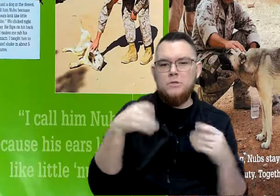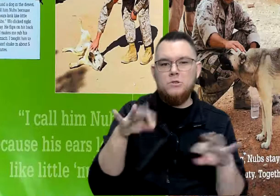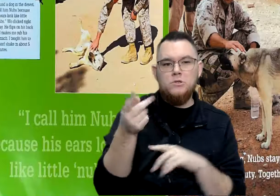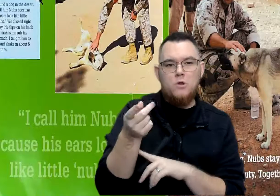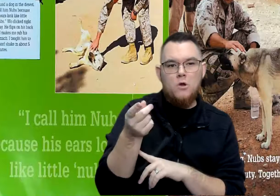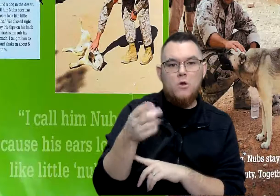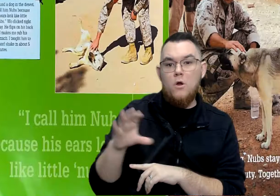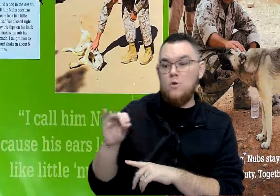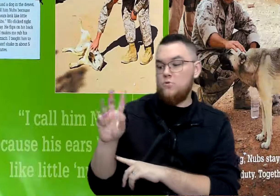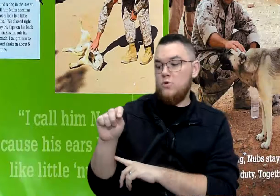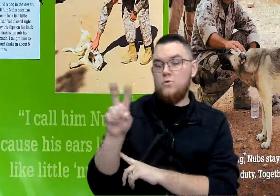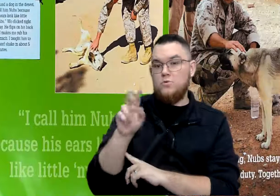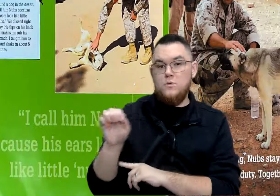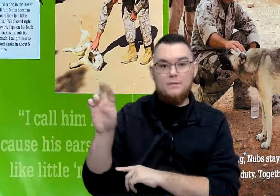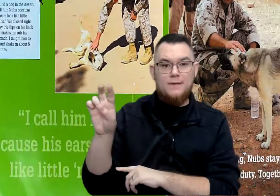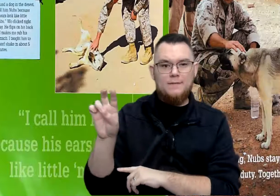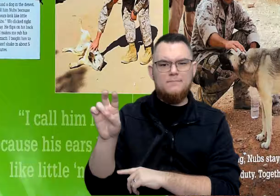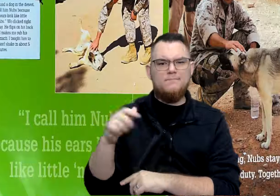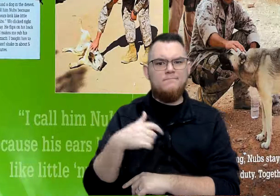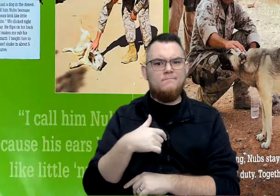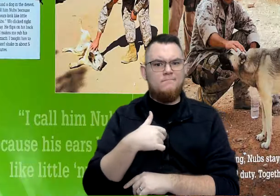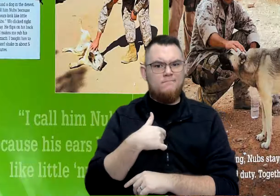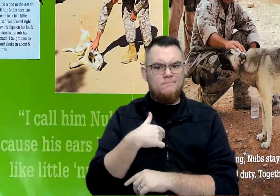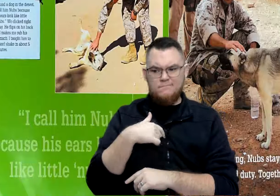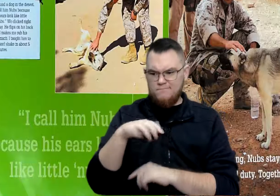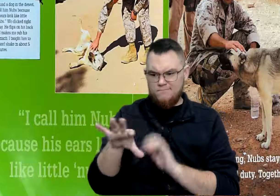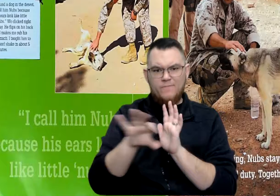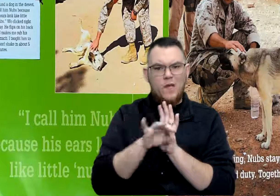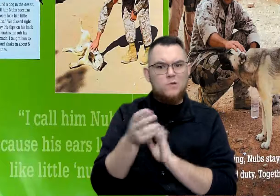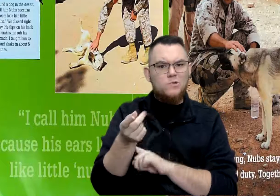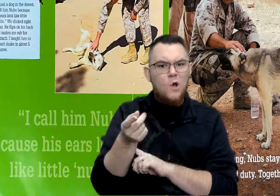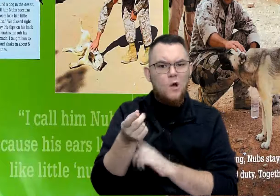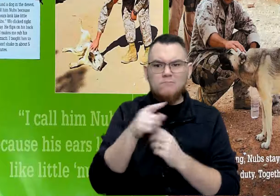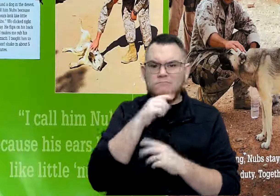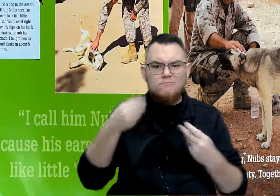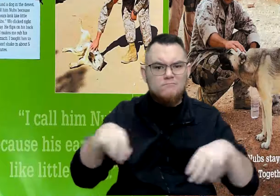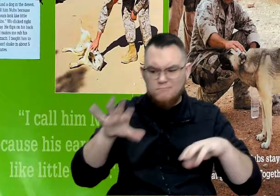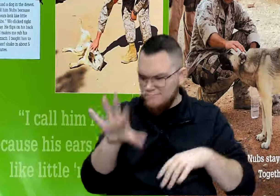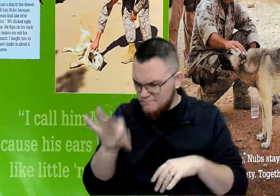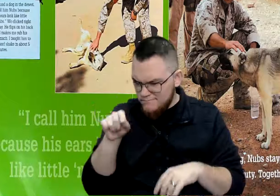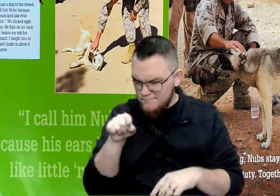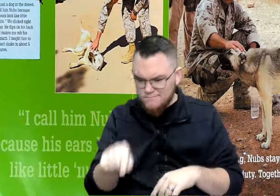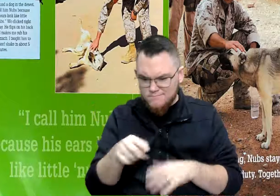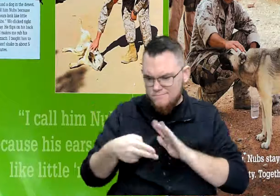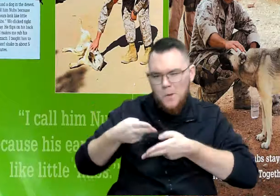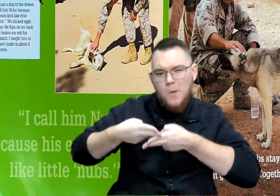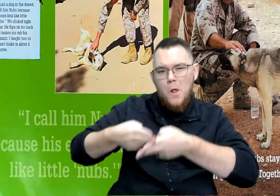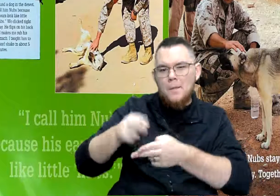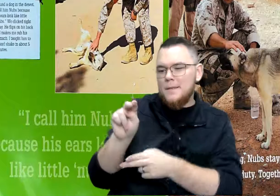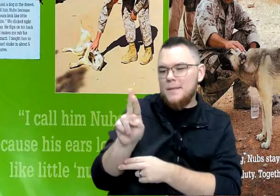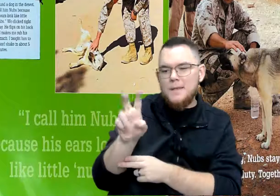2007. I found a dog in the desert. I call him Nubs because his ears look like little